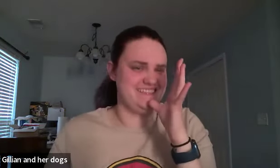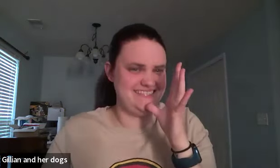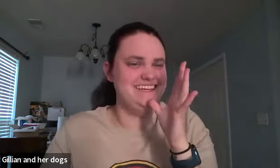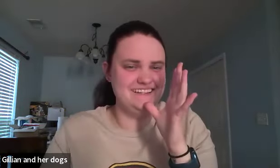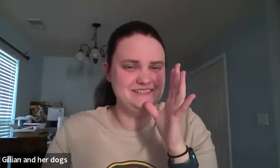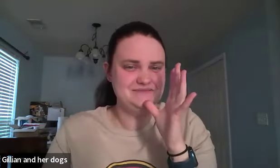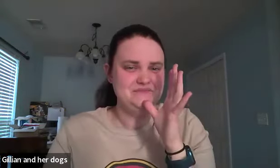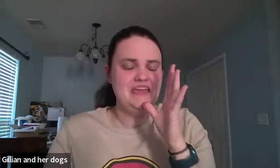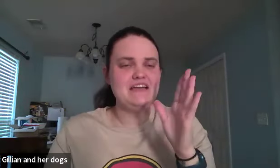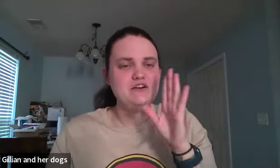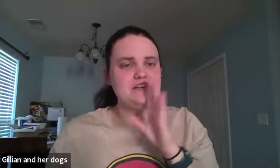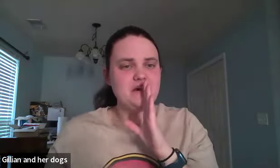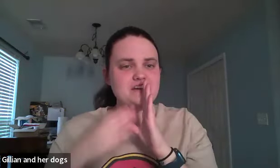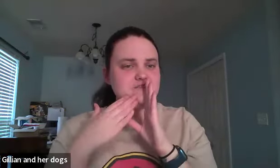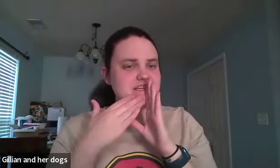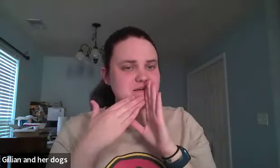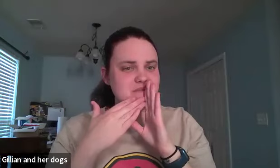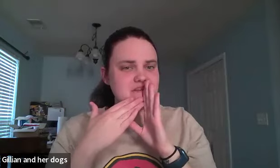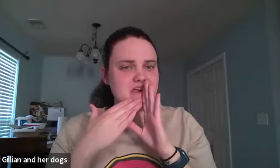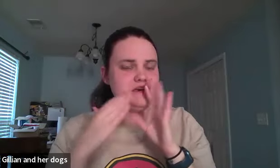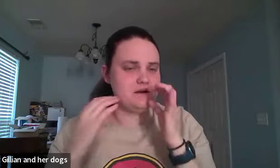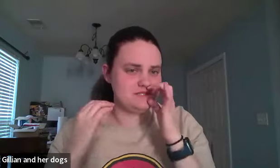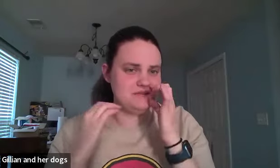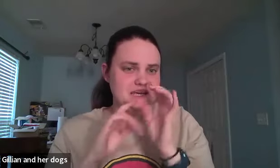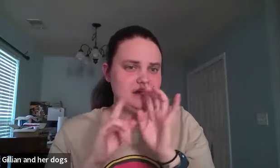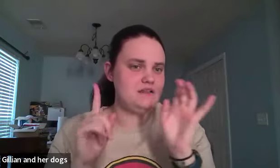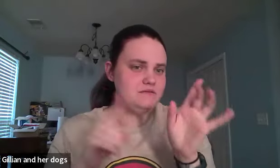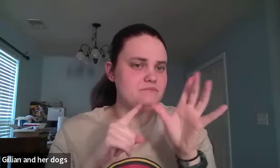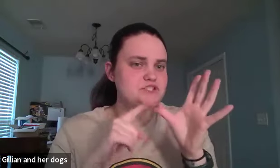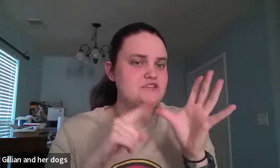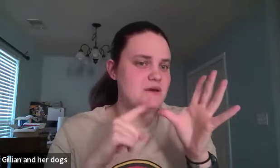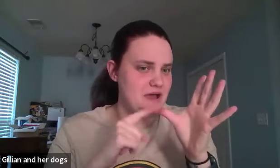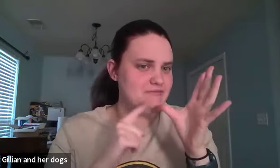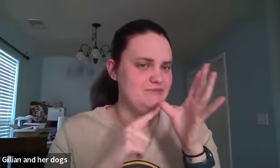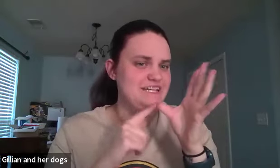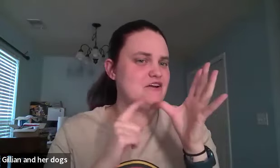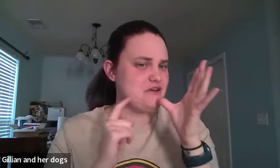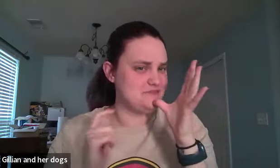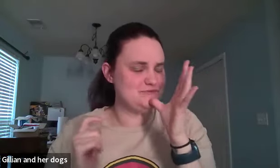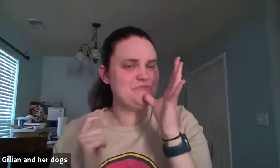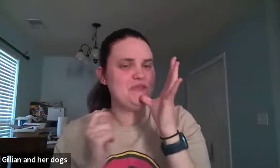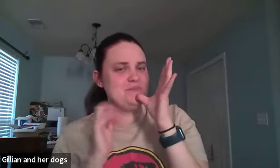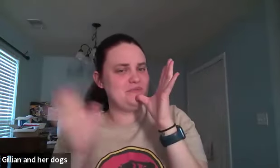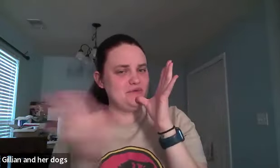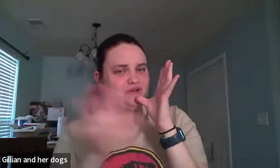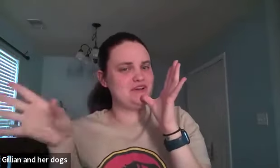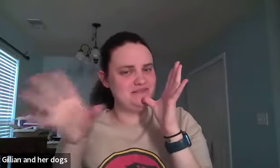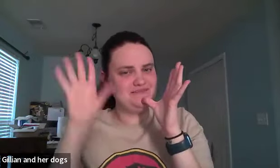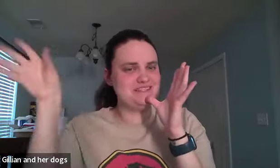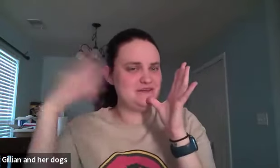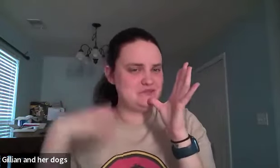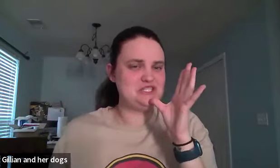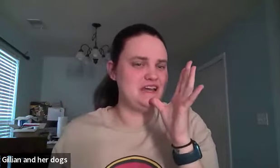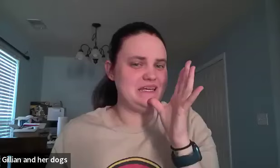Yes. It looked like you had your face completely here. And I was going to be like, oh, put your thumb out. We need our thumbs. But we're good. The sun was just